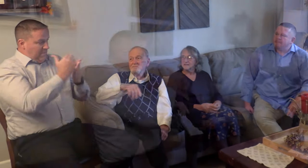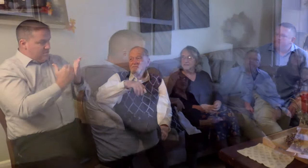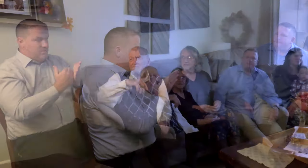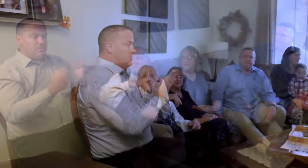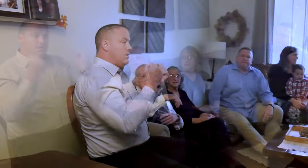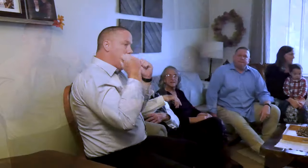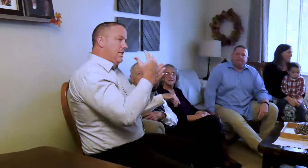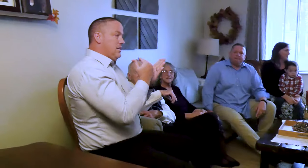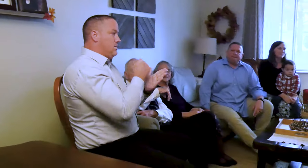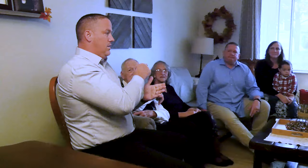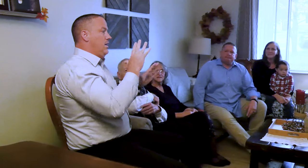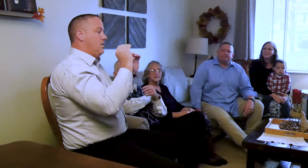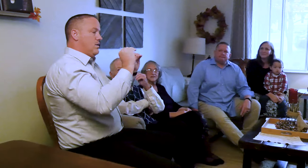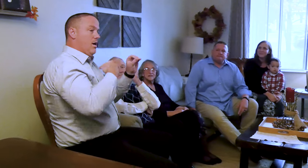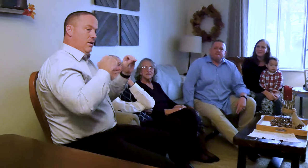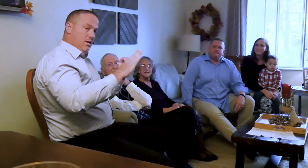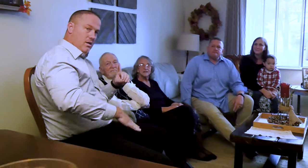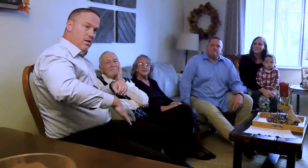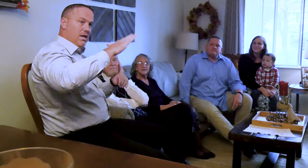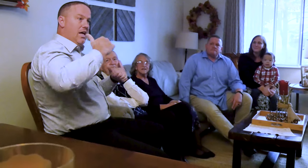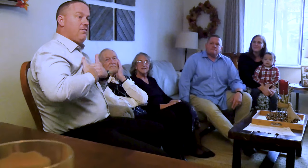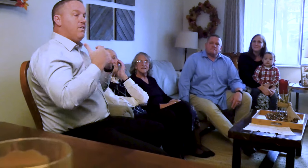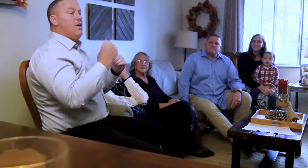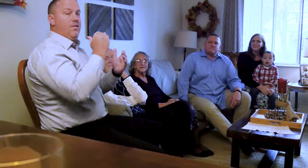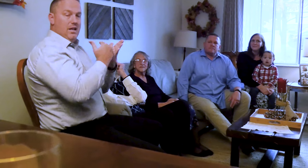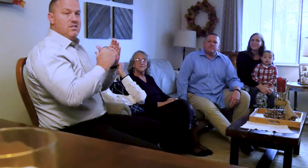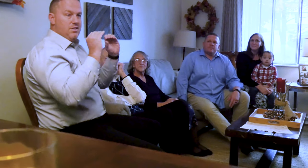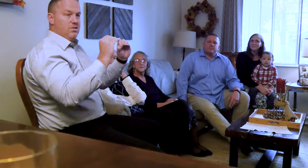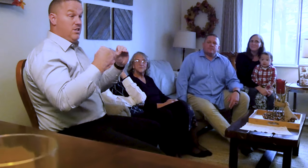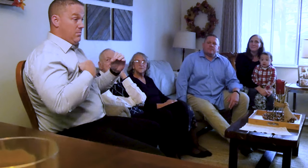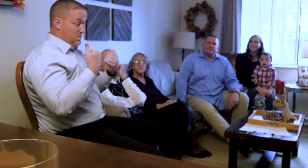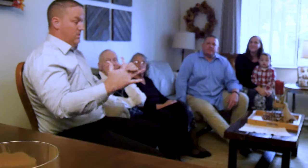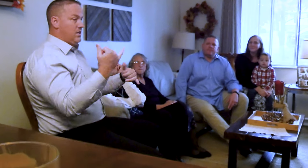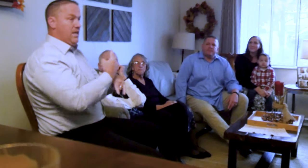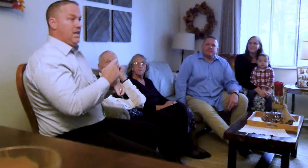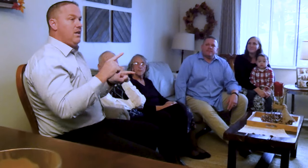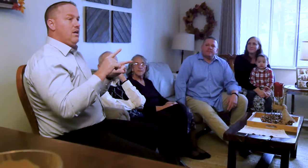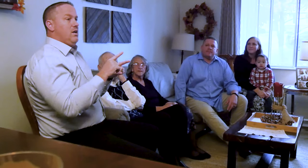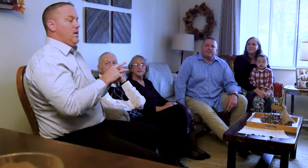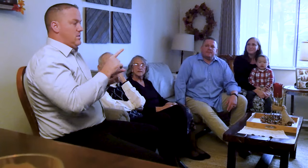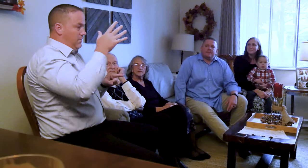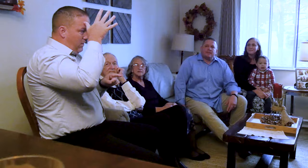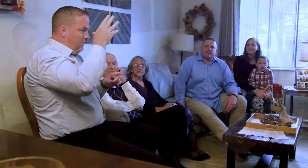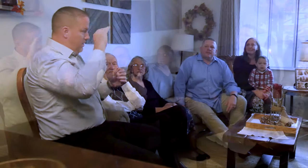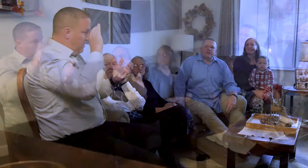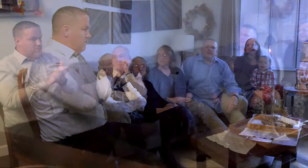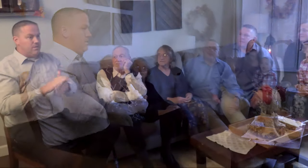lessons the many lessons that they taught me in my life and the lessons that they're teaching me still today as a father and a husband